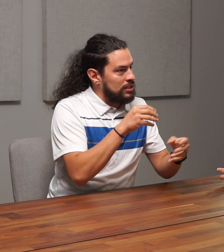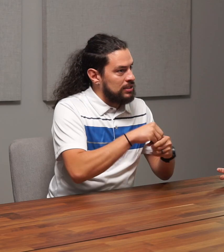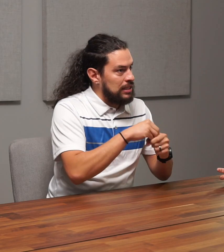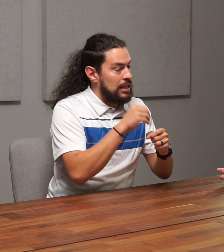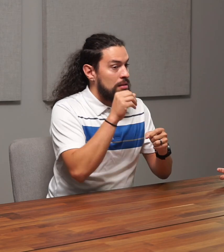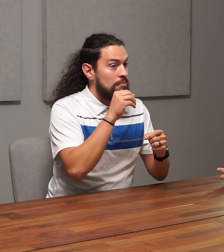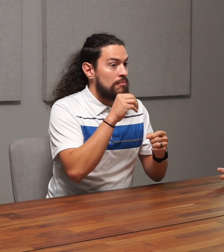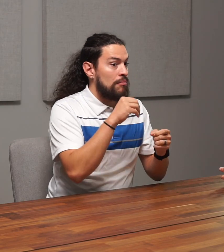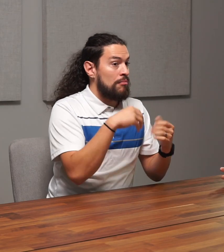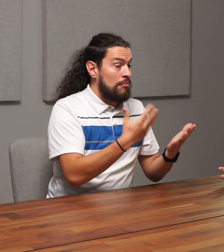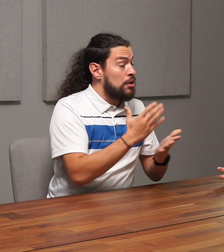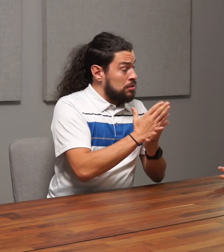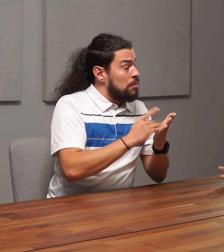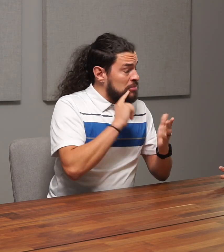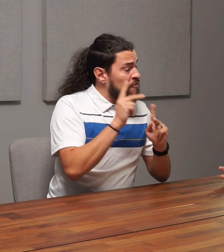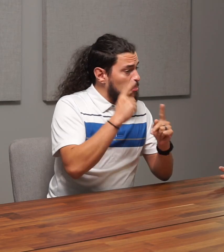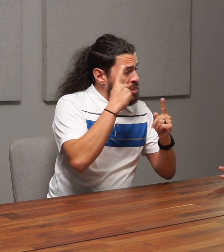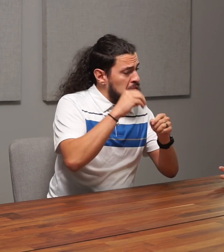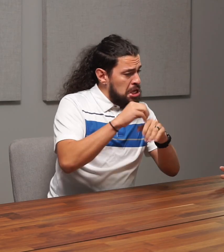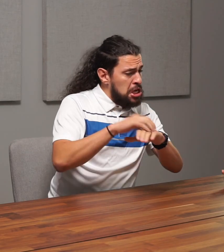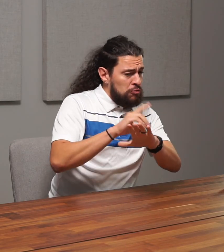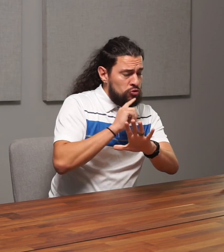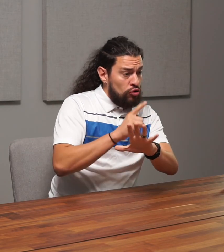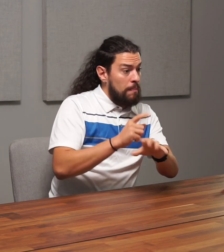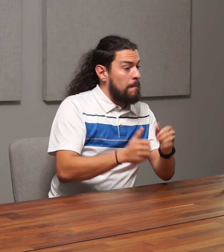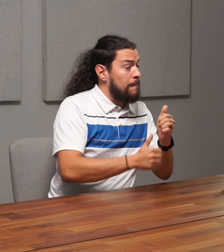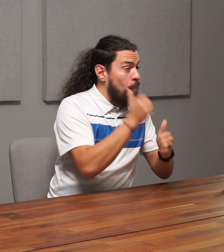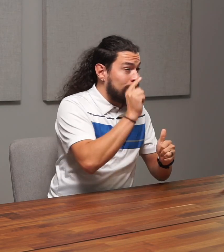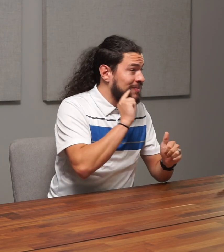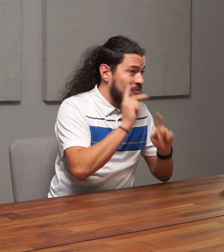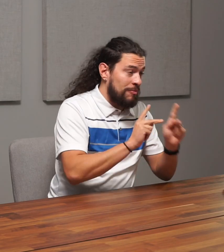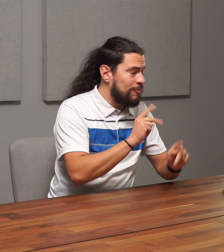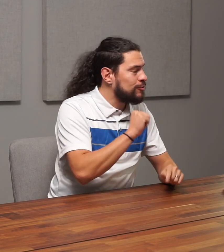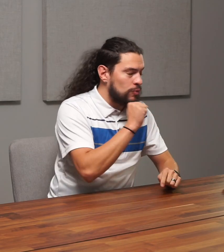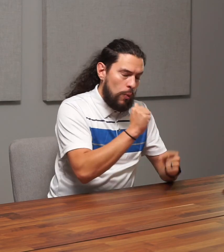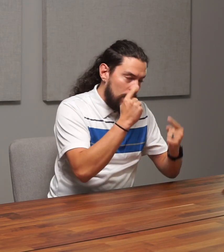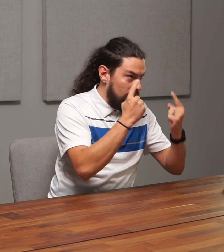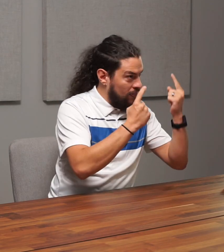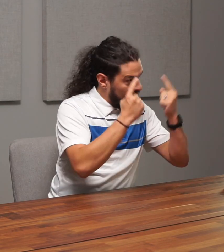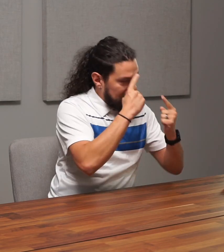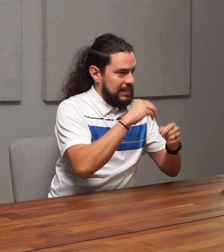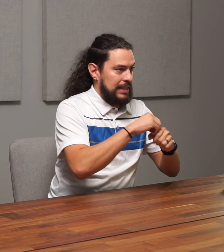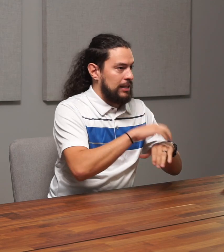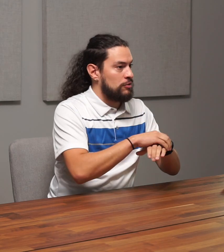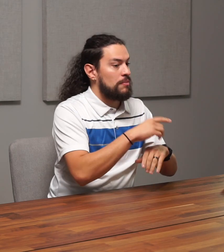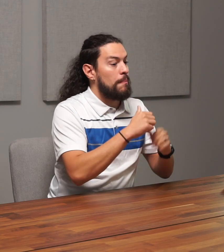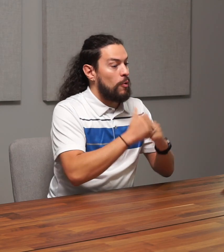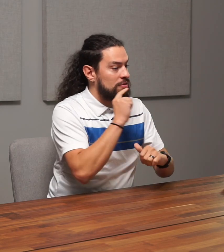in english they express themselves in asl some people think in asl so most deaf people